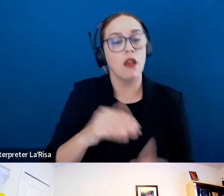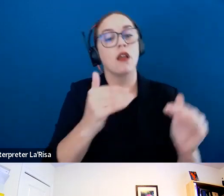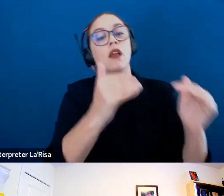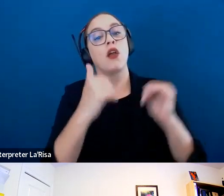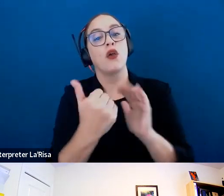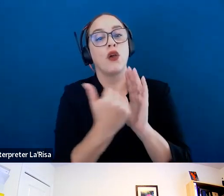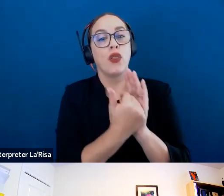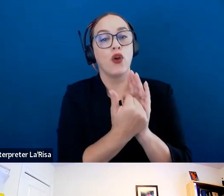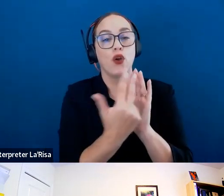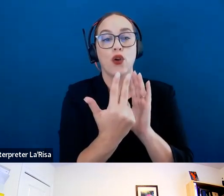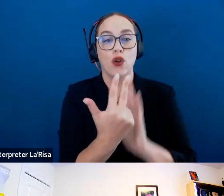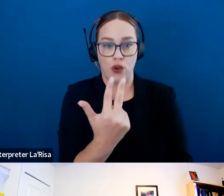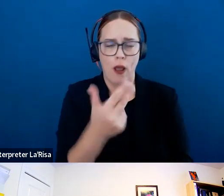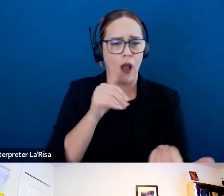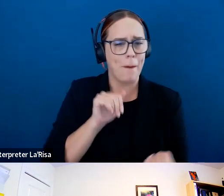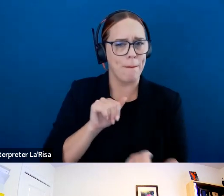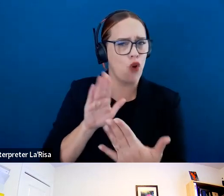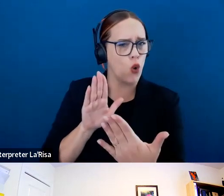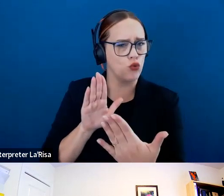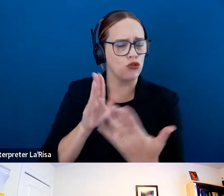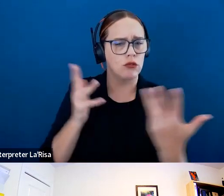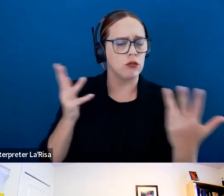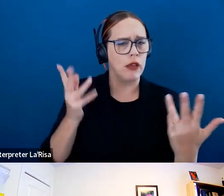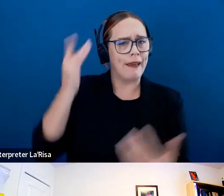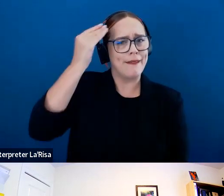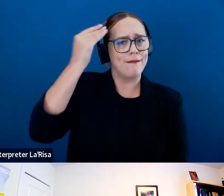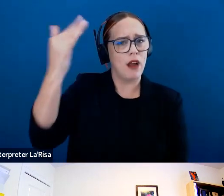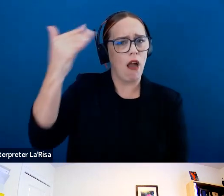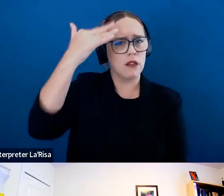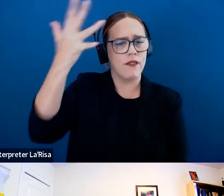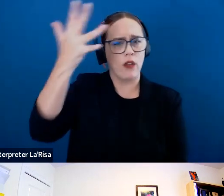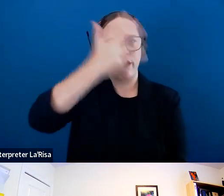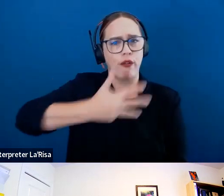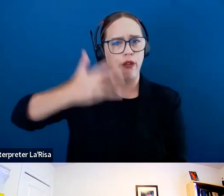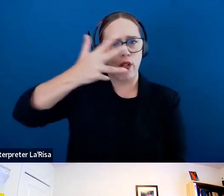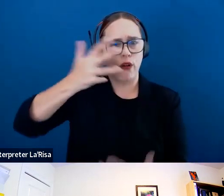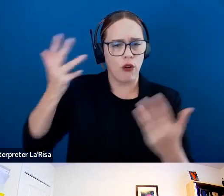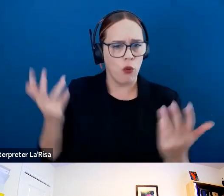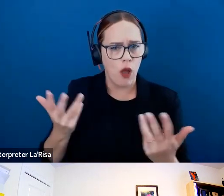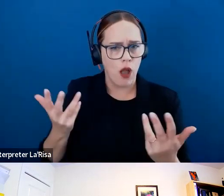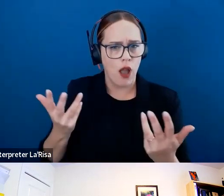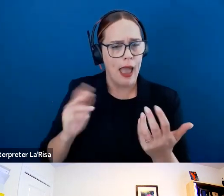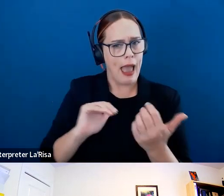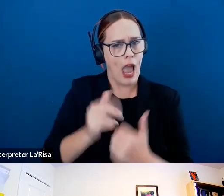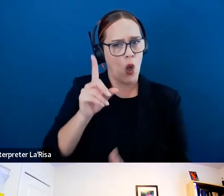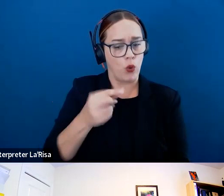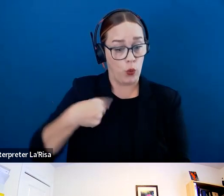what's our philosophy around employment? How do we as a CIL, as well